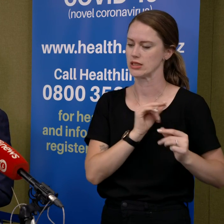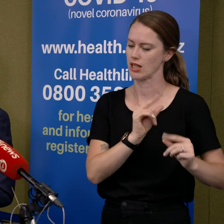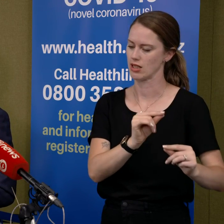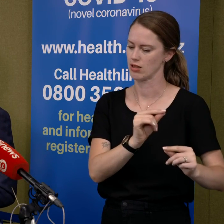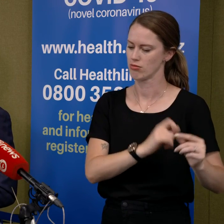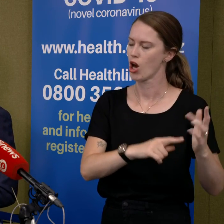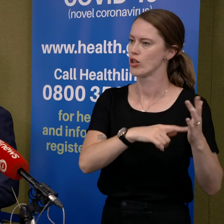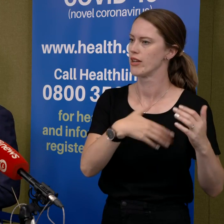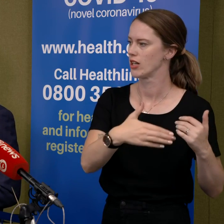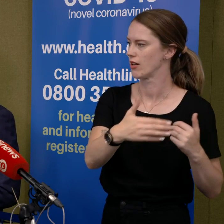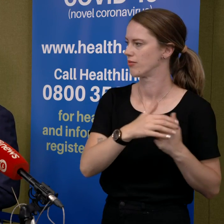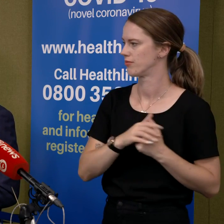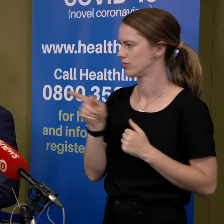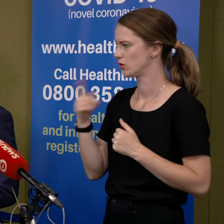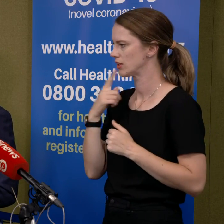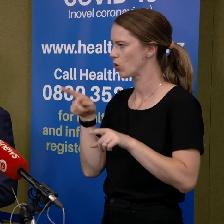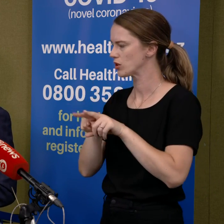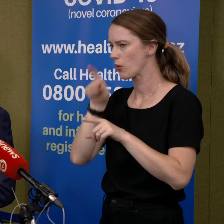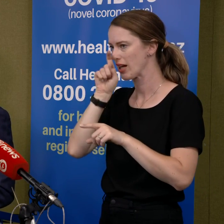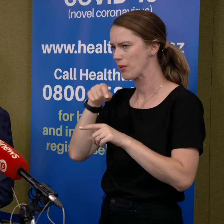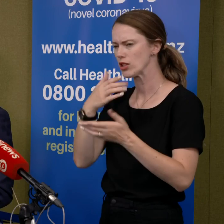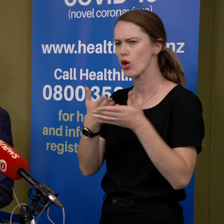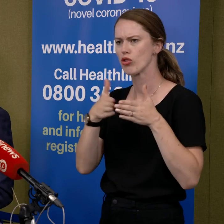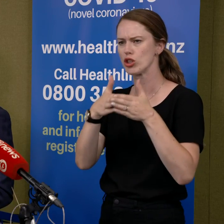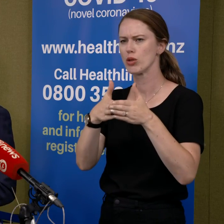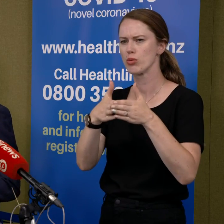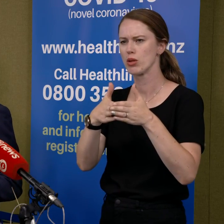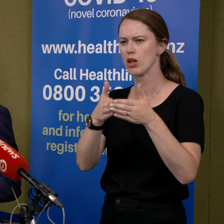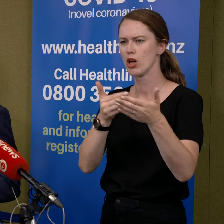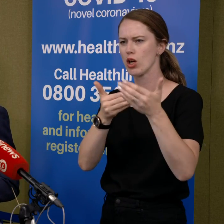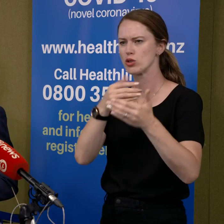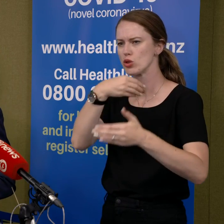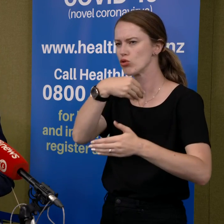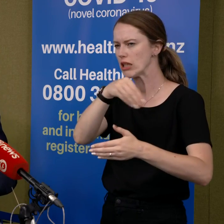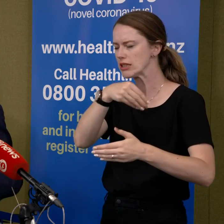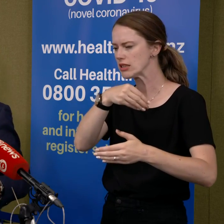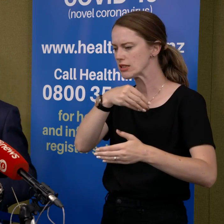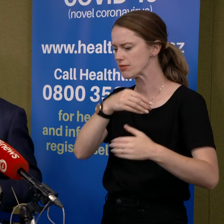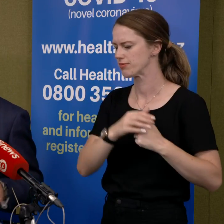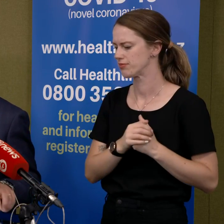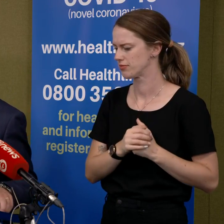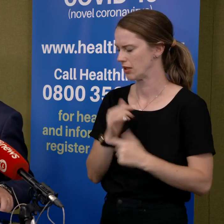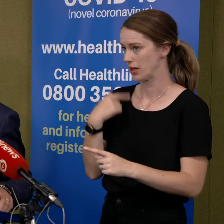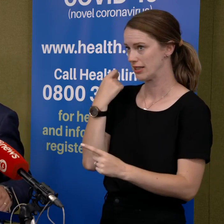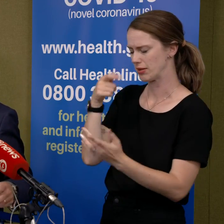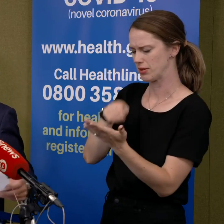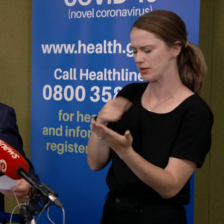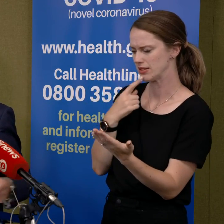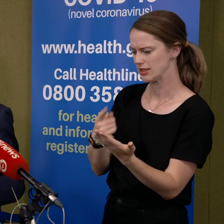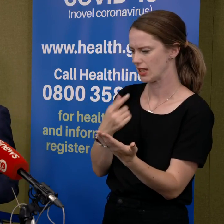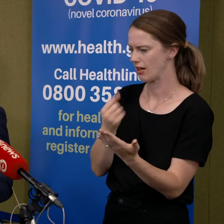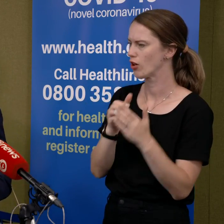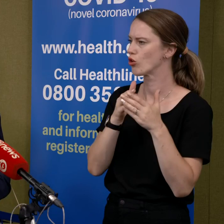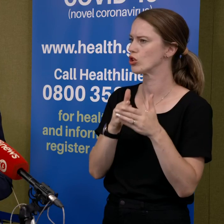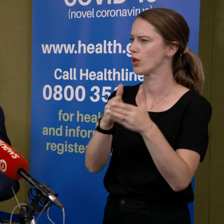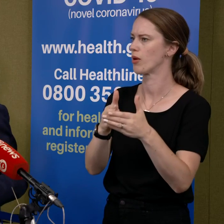as a priority each day. Did you say there were also Kiwis on a cruise ship in Greece? Yes, I understand. What my notes have got is that there's a cruise ship,